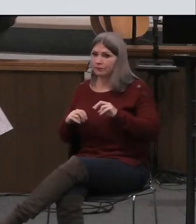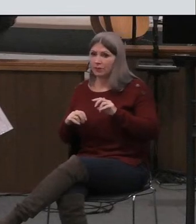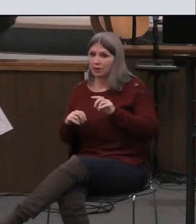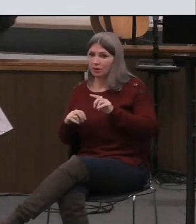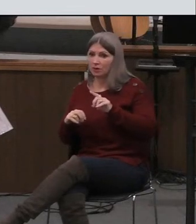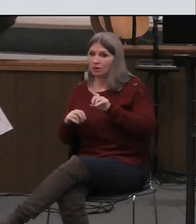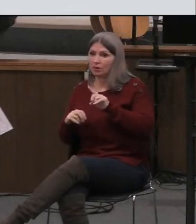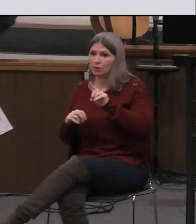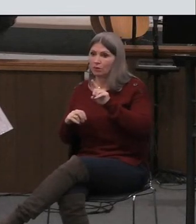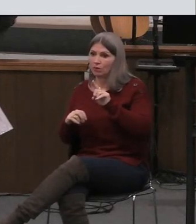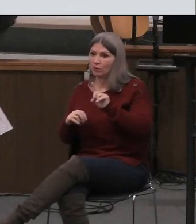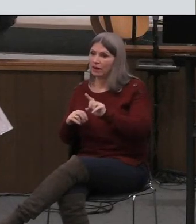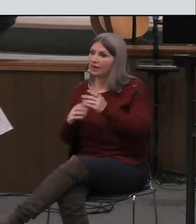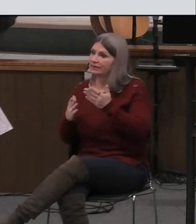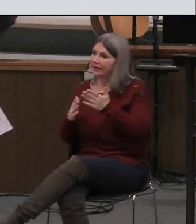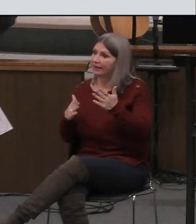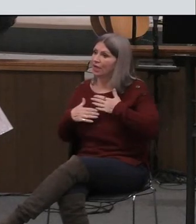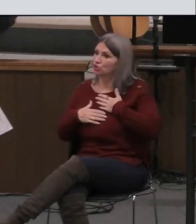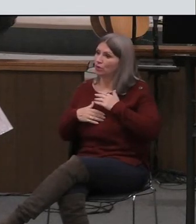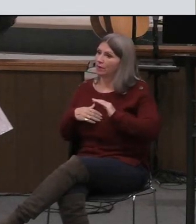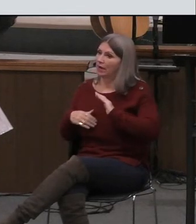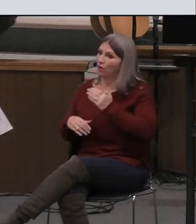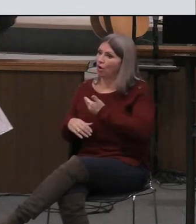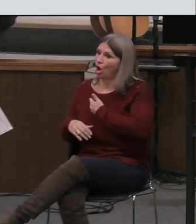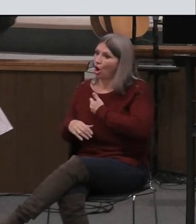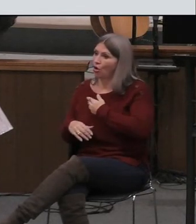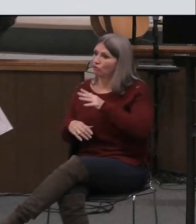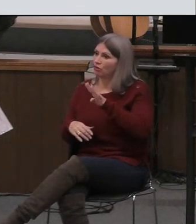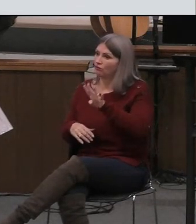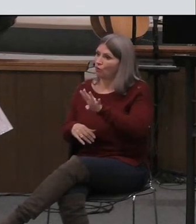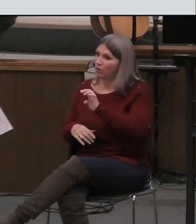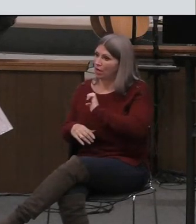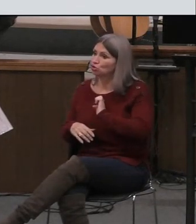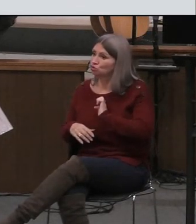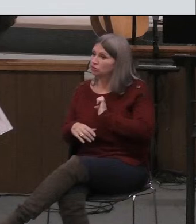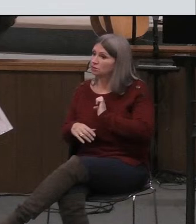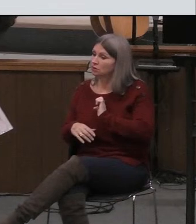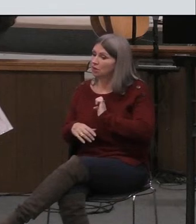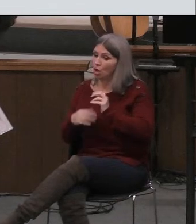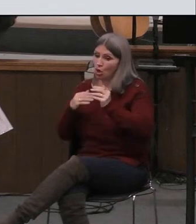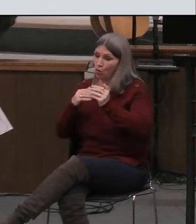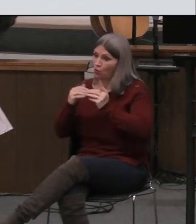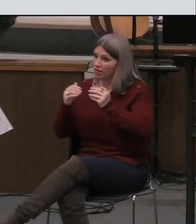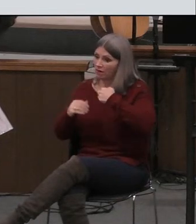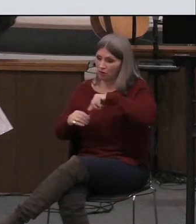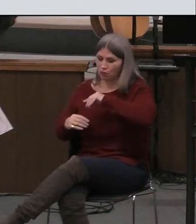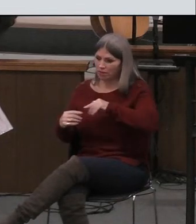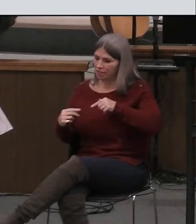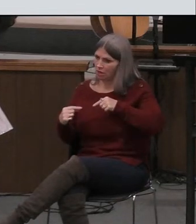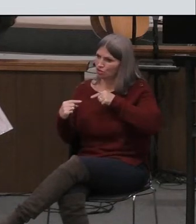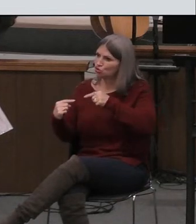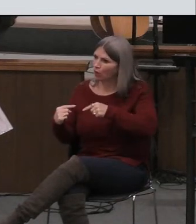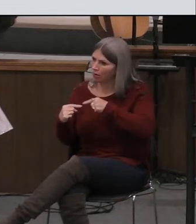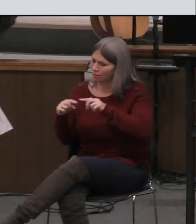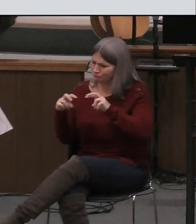the four elders is that whenever we are struggling with